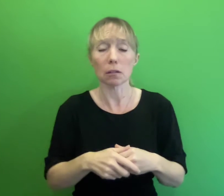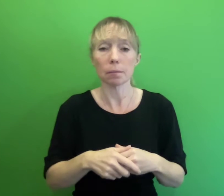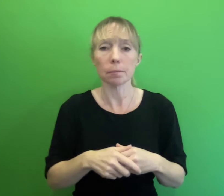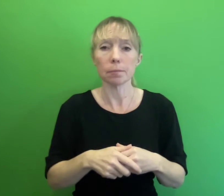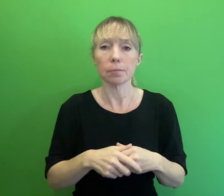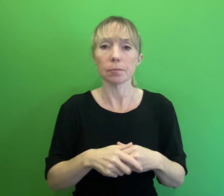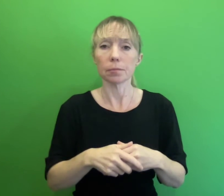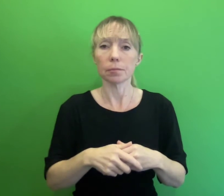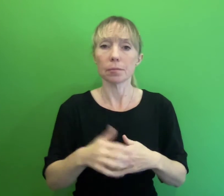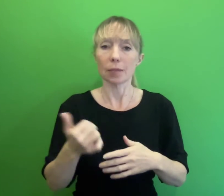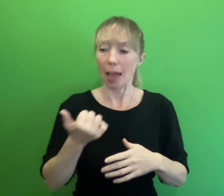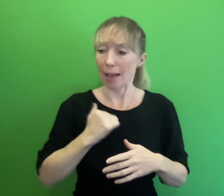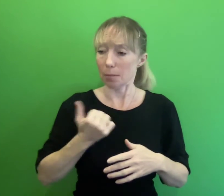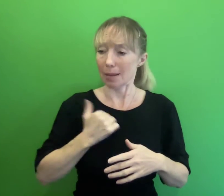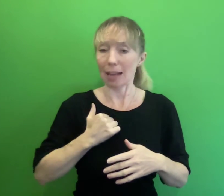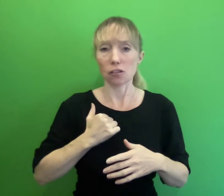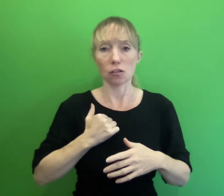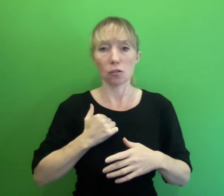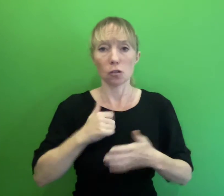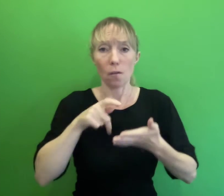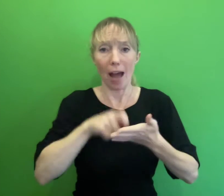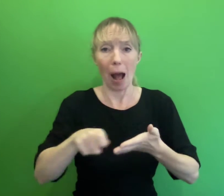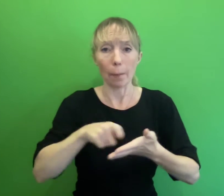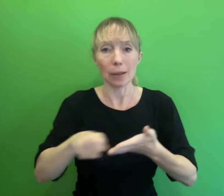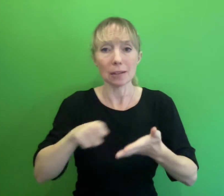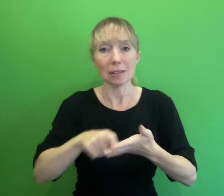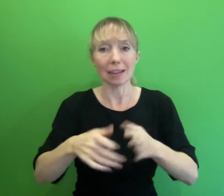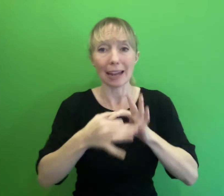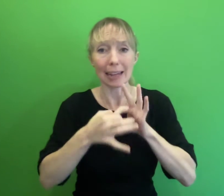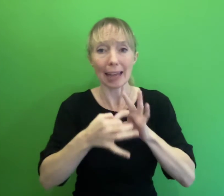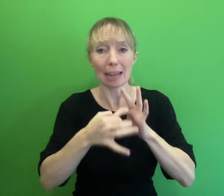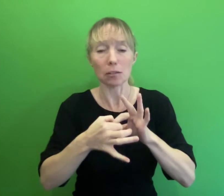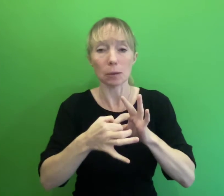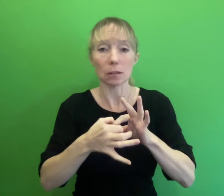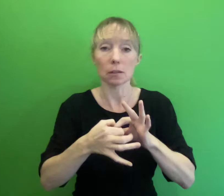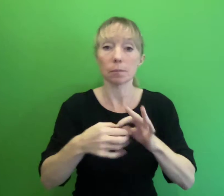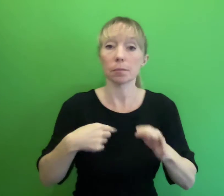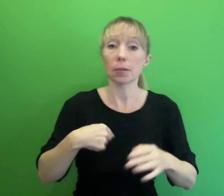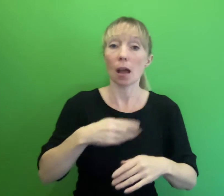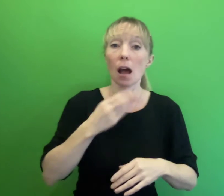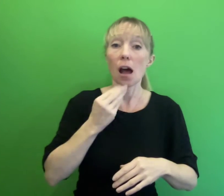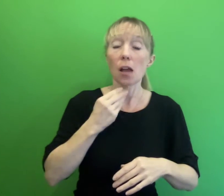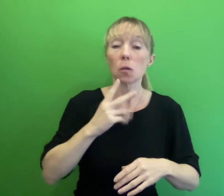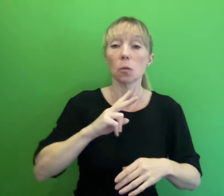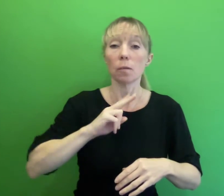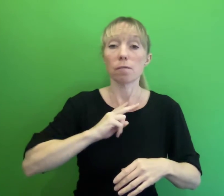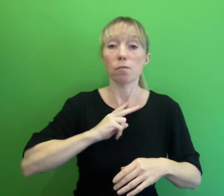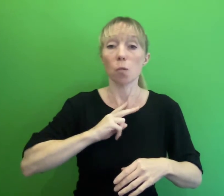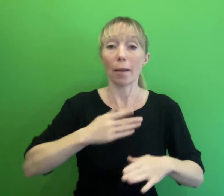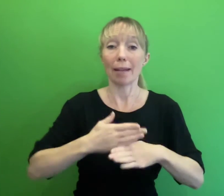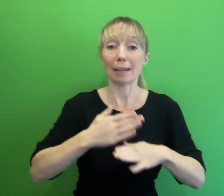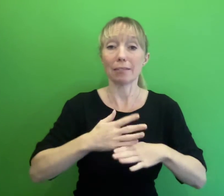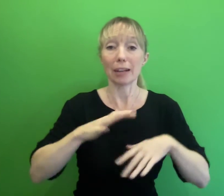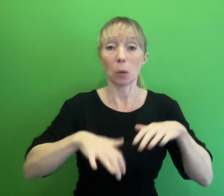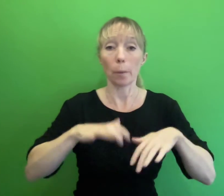Expectations of output and engagement. I used a voice-activated computer. The sessions were great, but